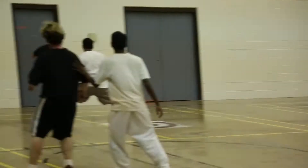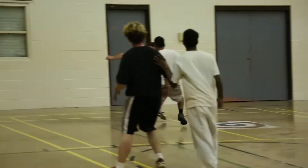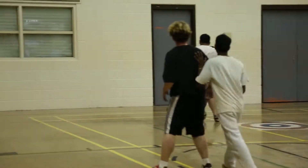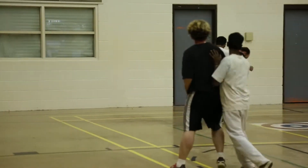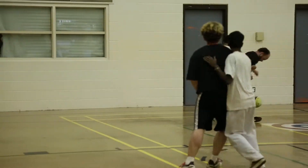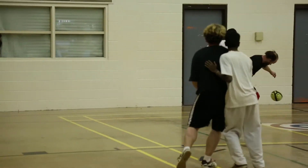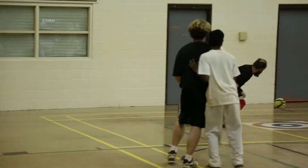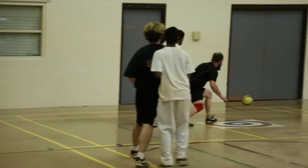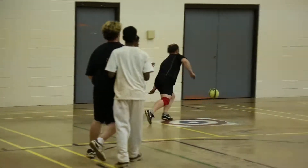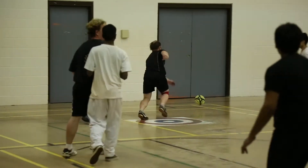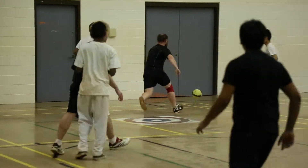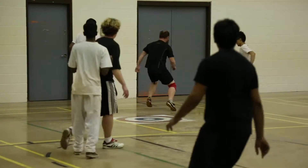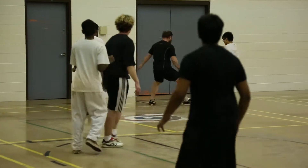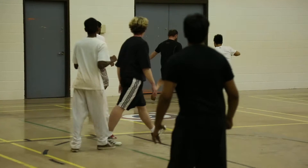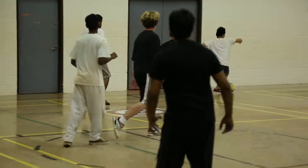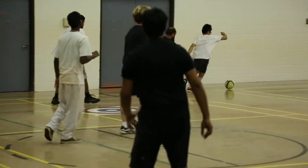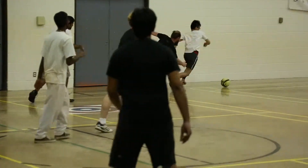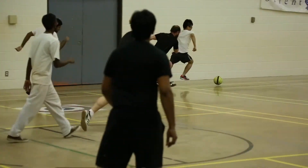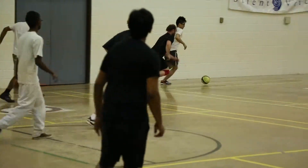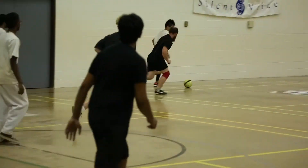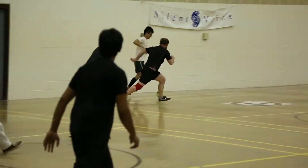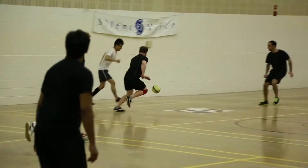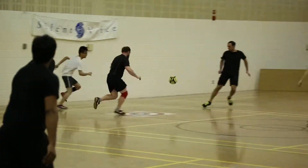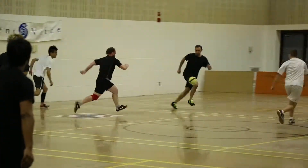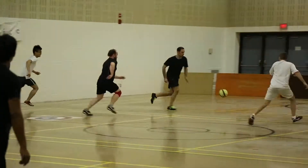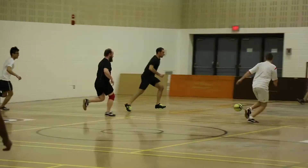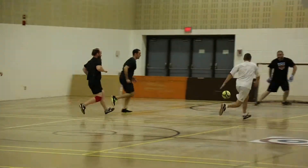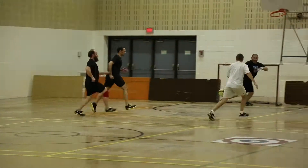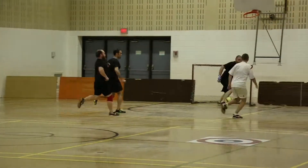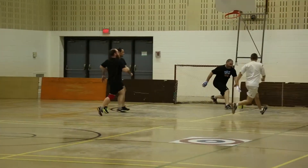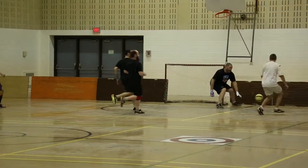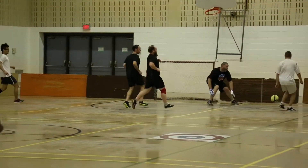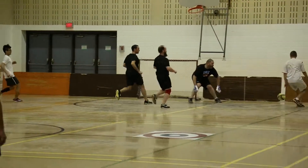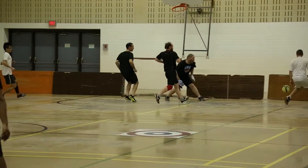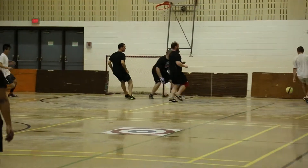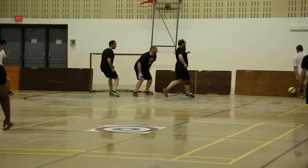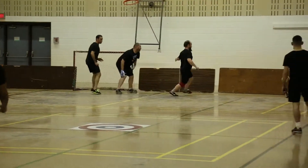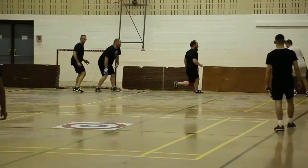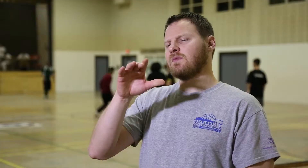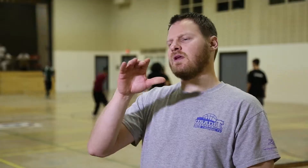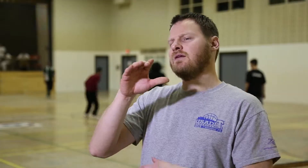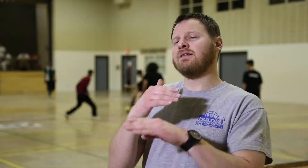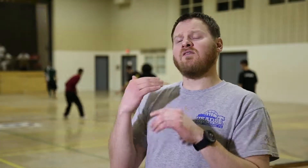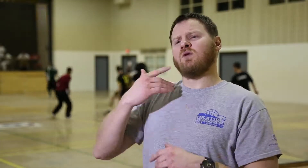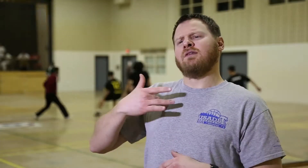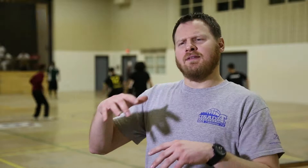Mike Sear is running this friendly tournament. He works for an agency called Silent Voice. Silent Voice